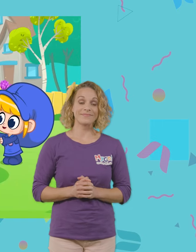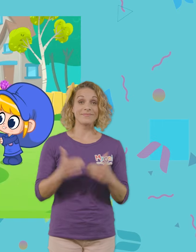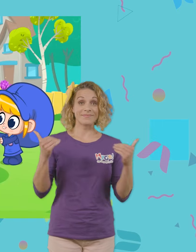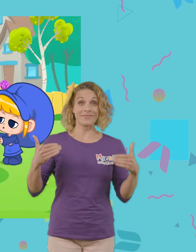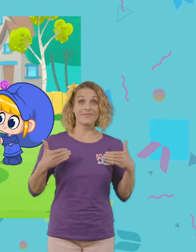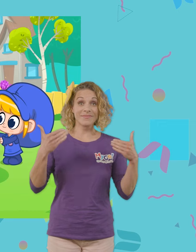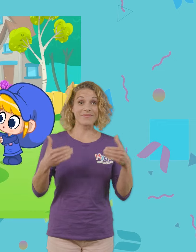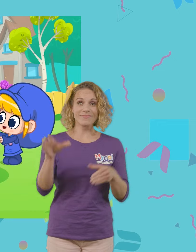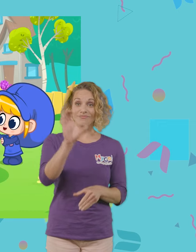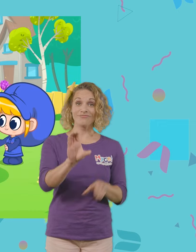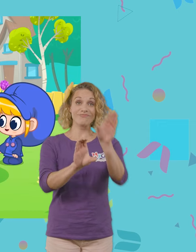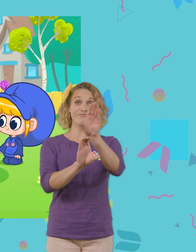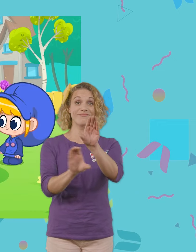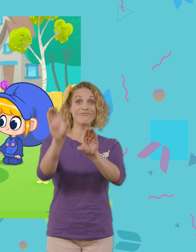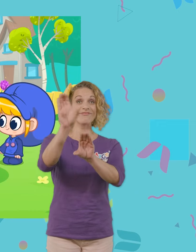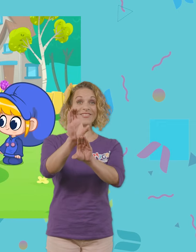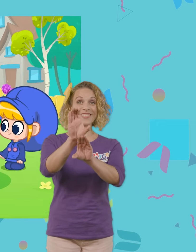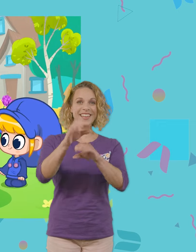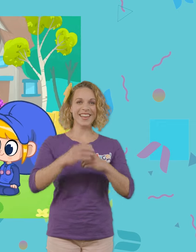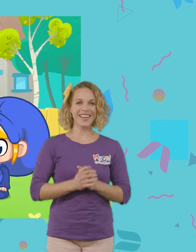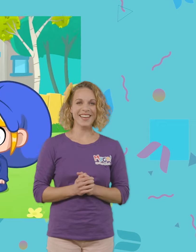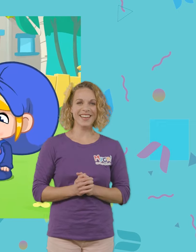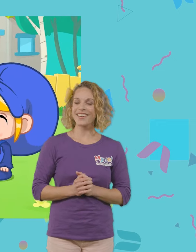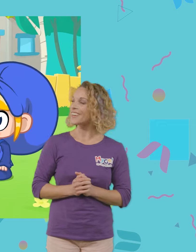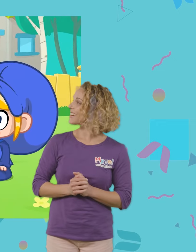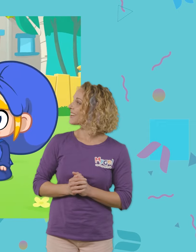Now let's put them together.